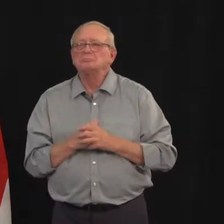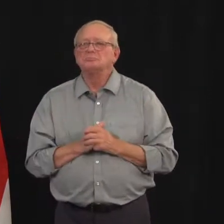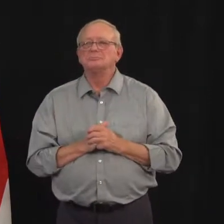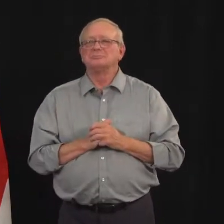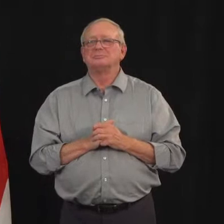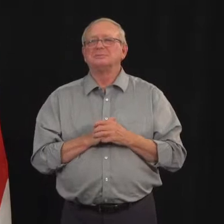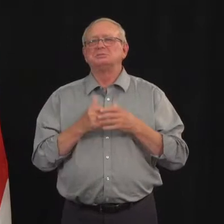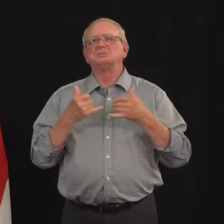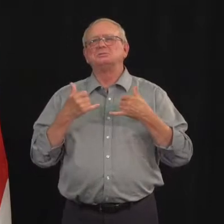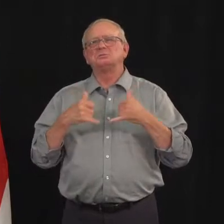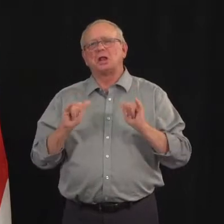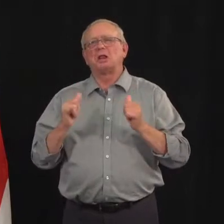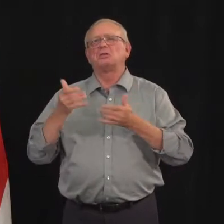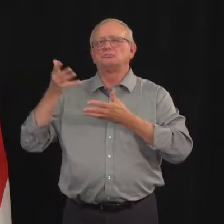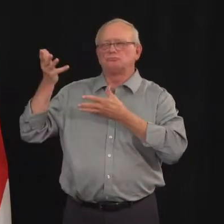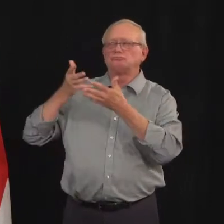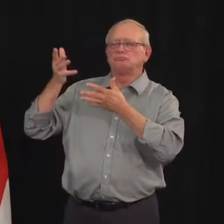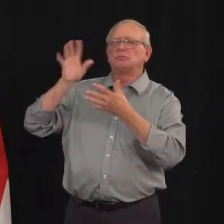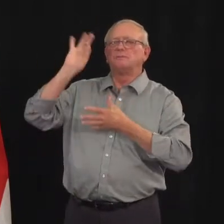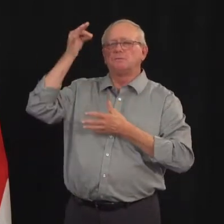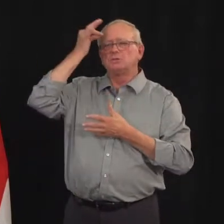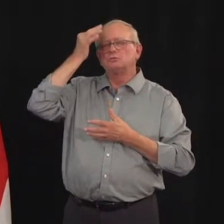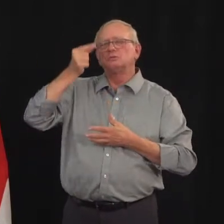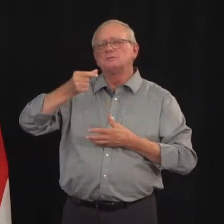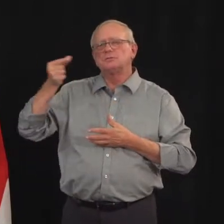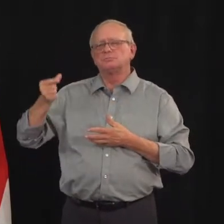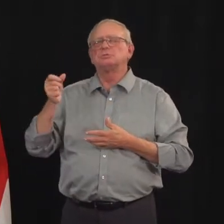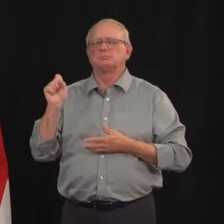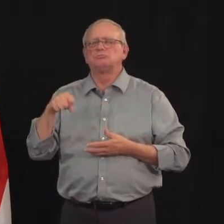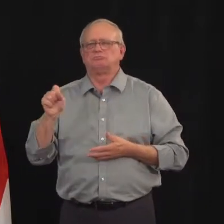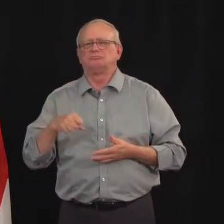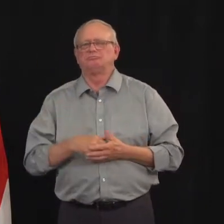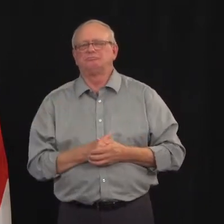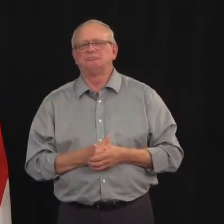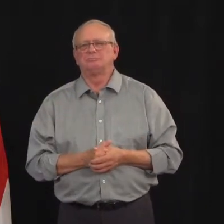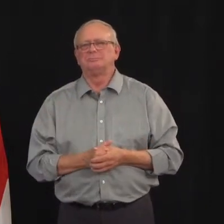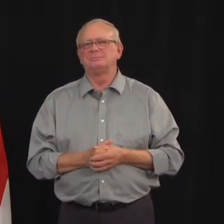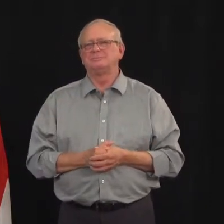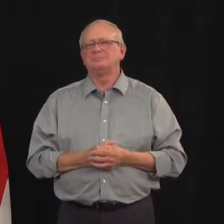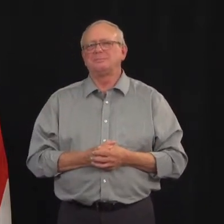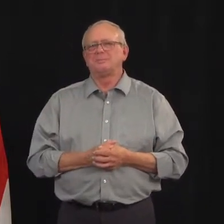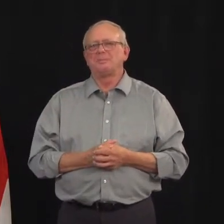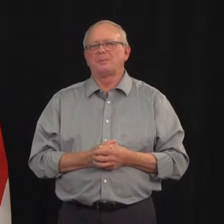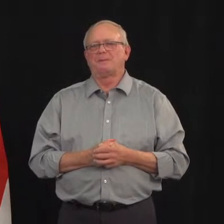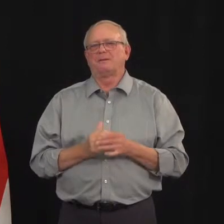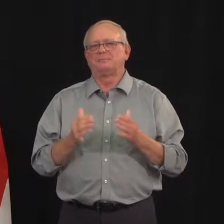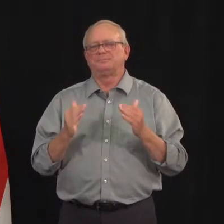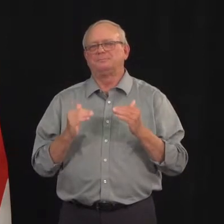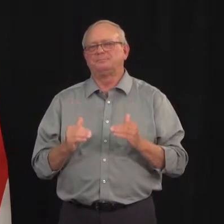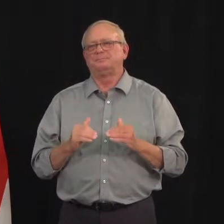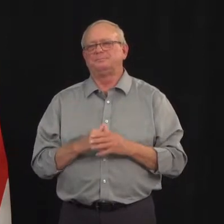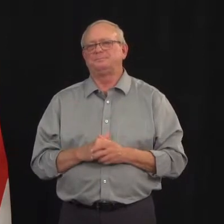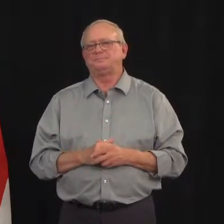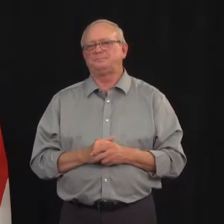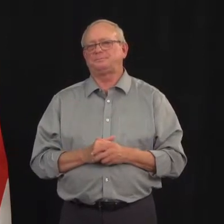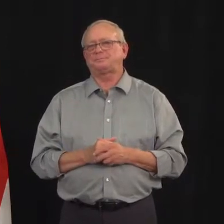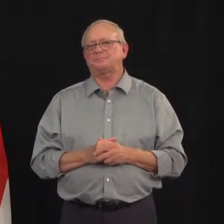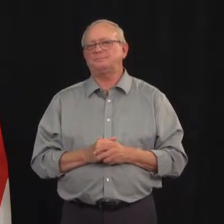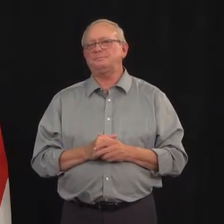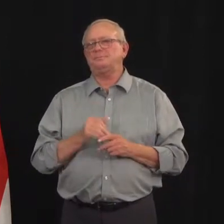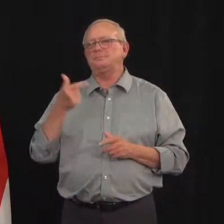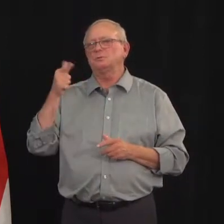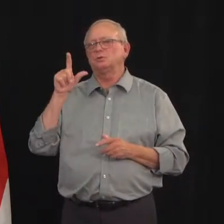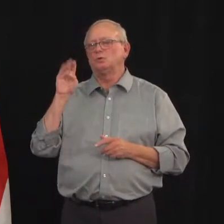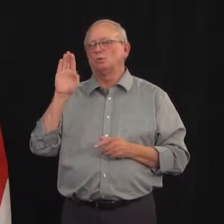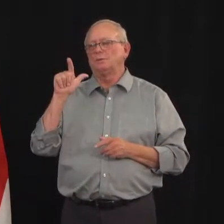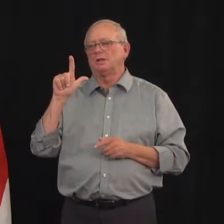federal government as well. Operator, can you put through the next one, please? Next is Julia Wong with Global News. Go ahead,